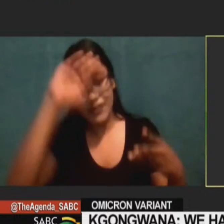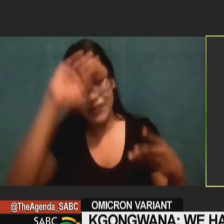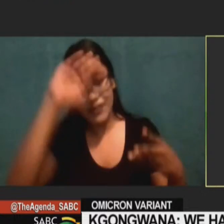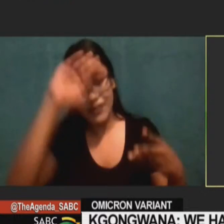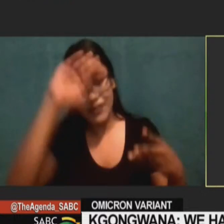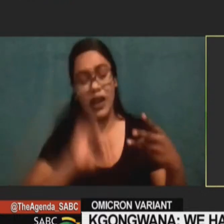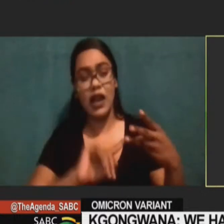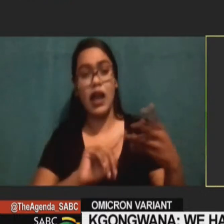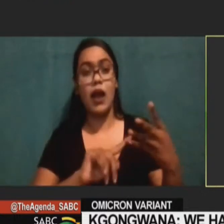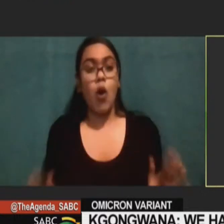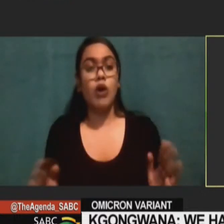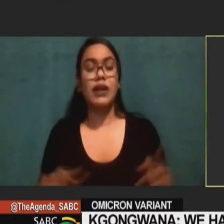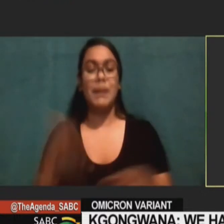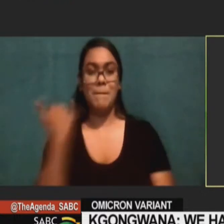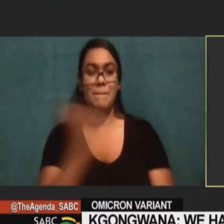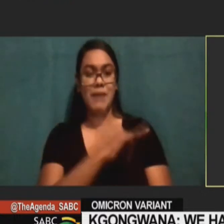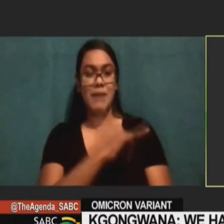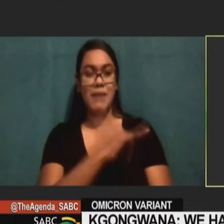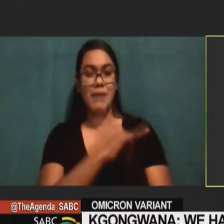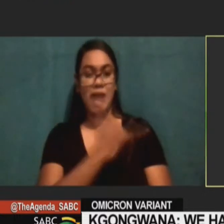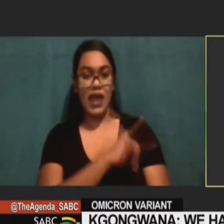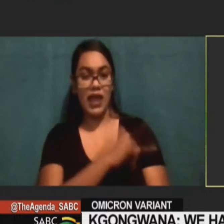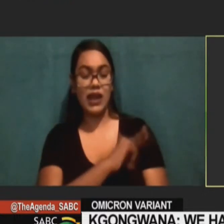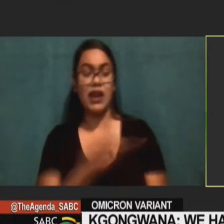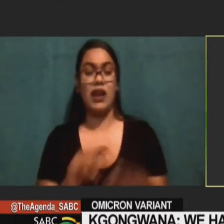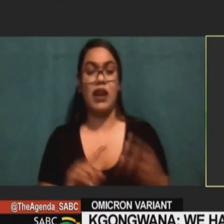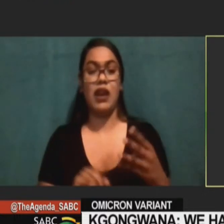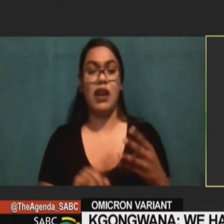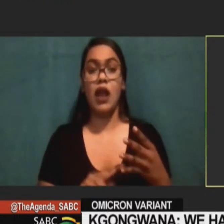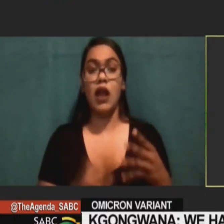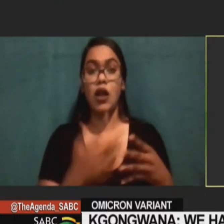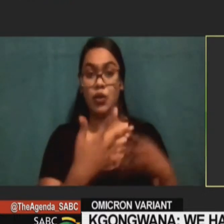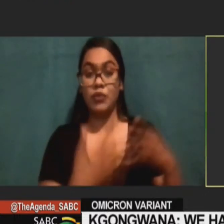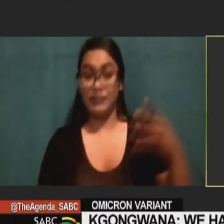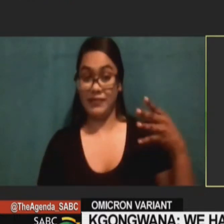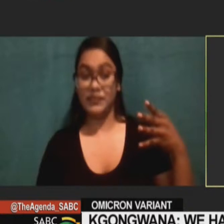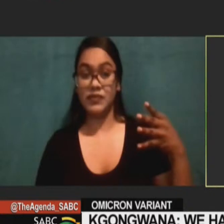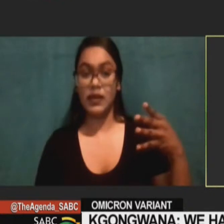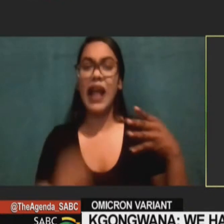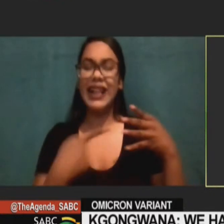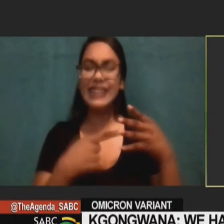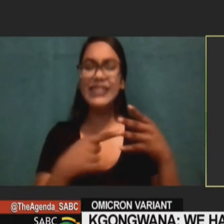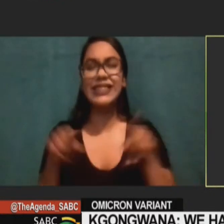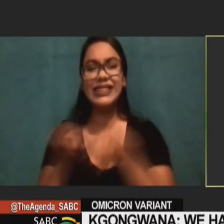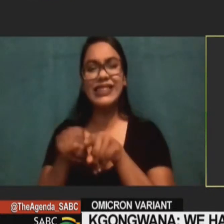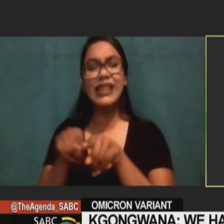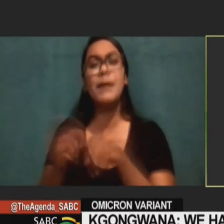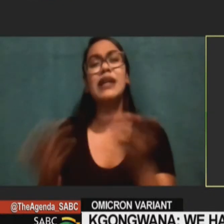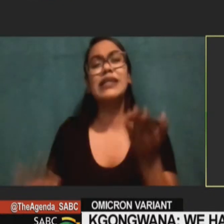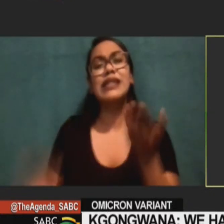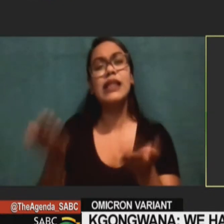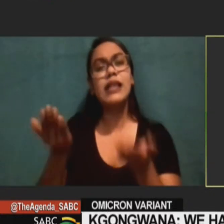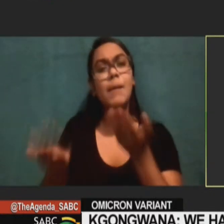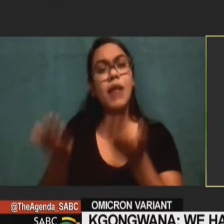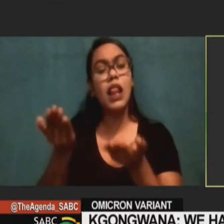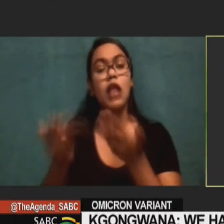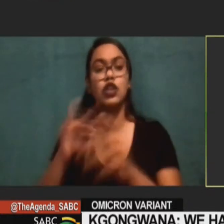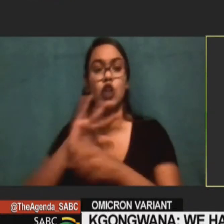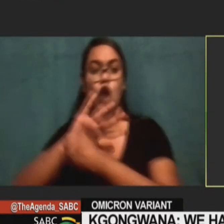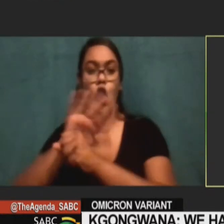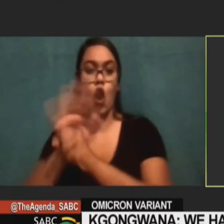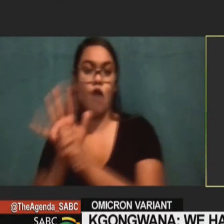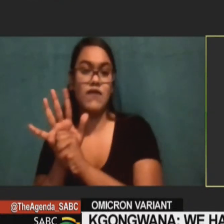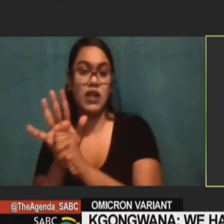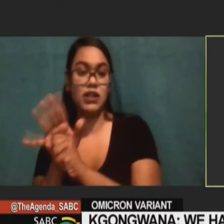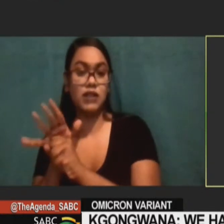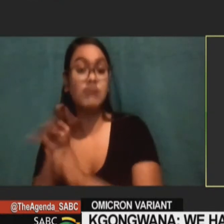and malaise. And I think this is in keeping with all the other COVID waves that we've seen. We